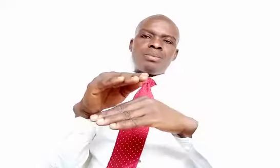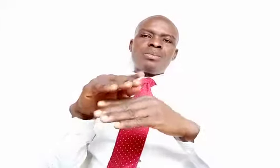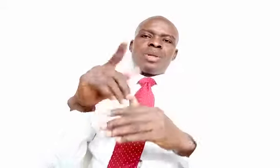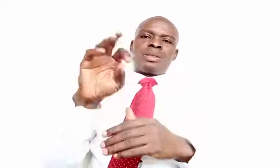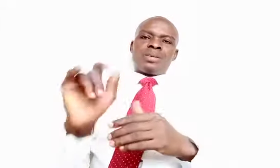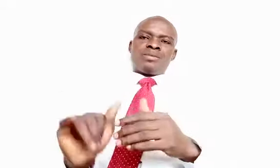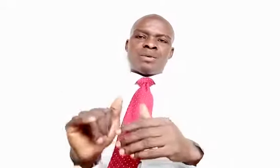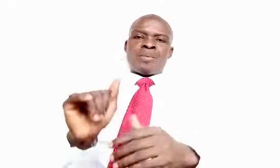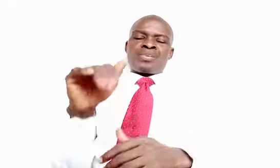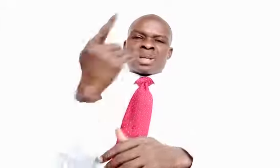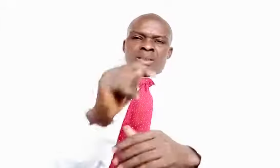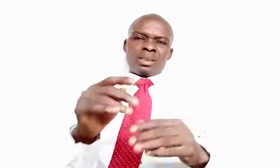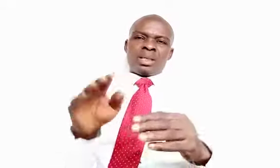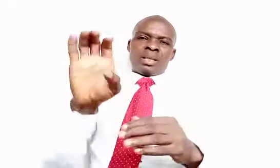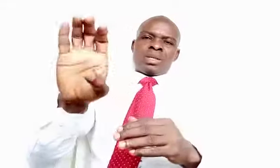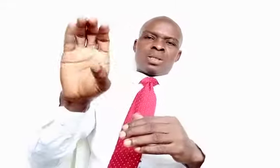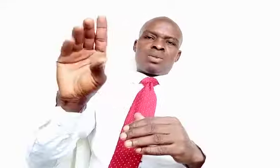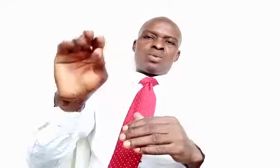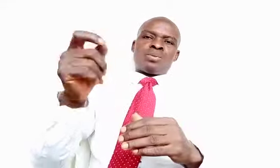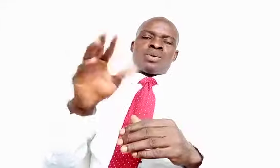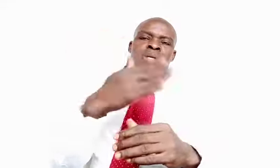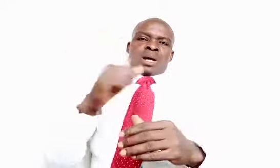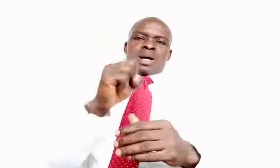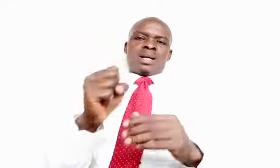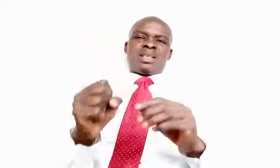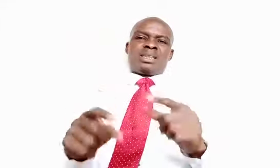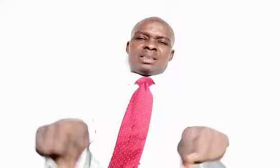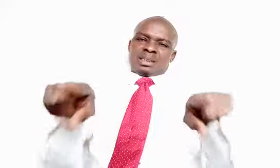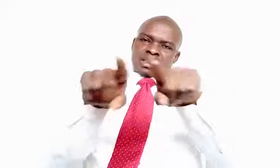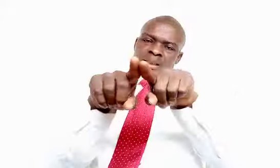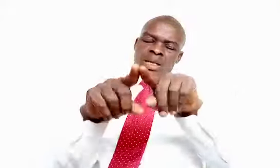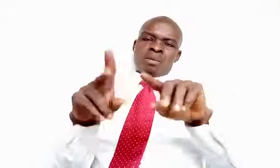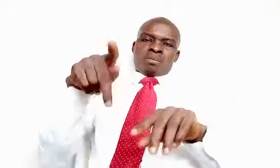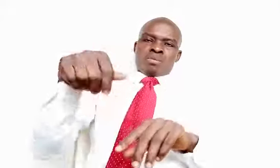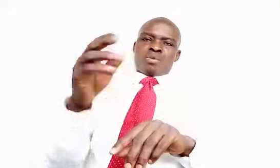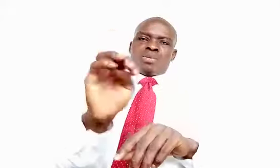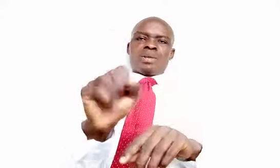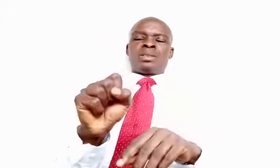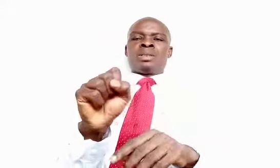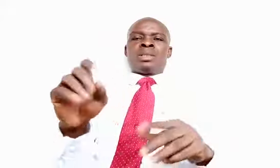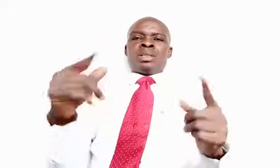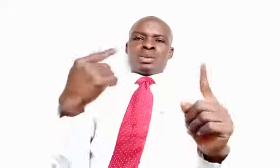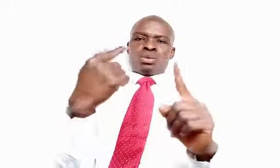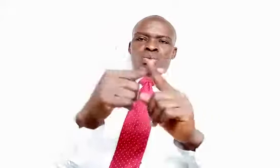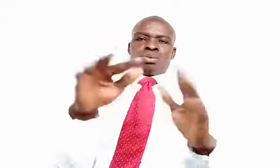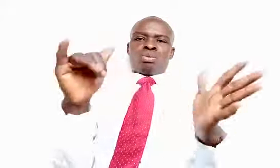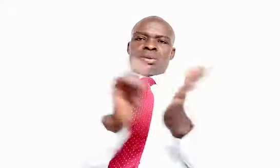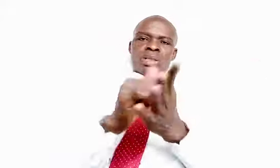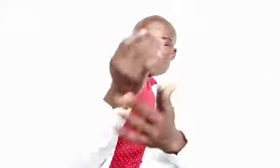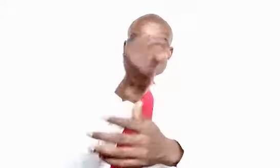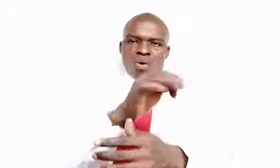Therefore, a cuboid has similar properties to that of a cube.